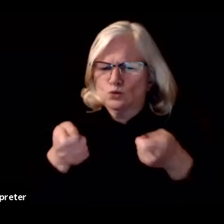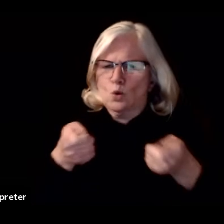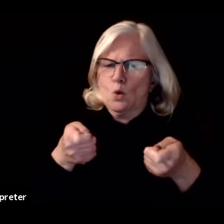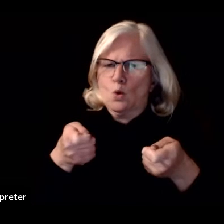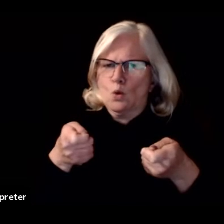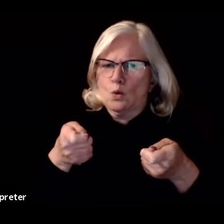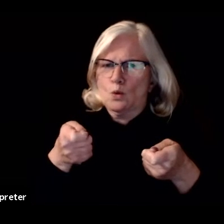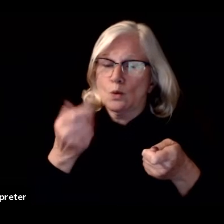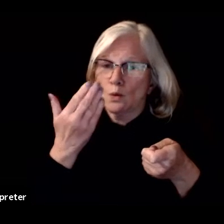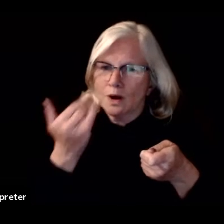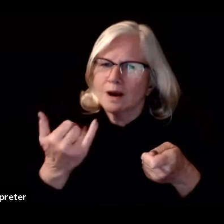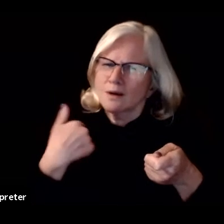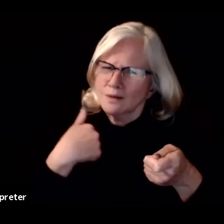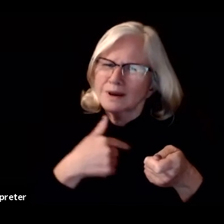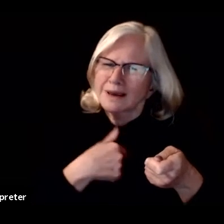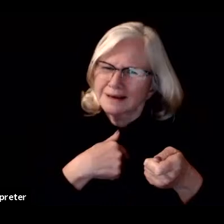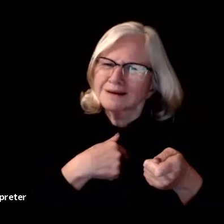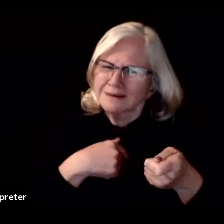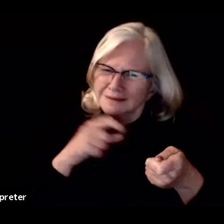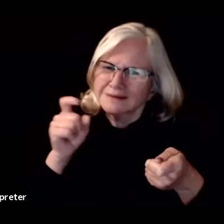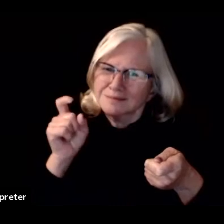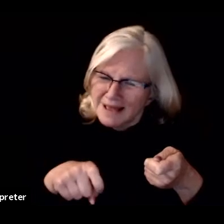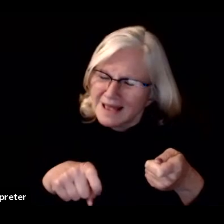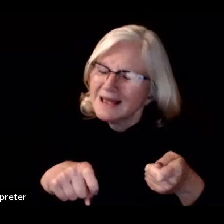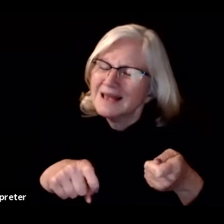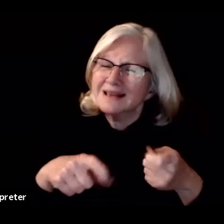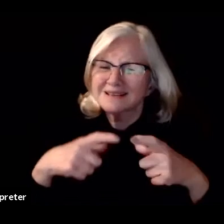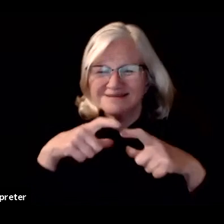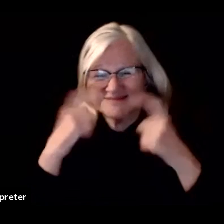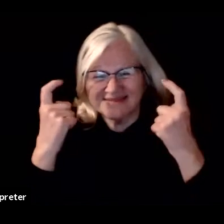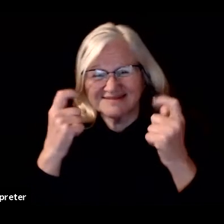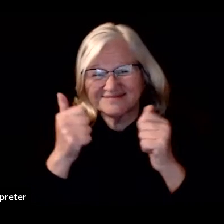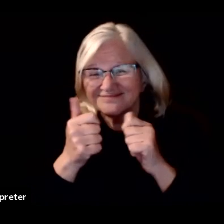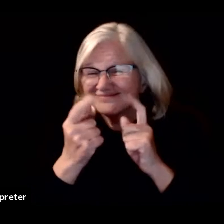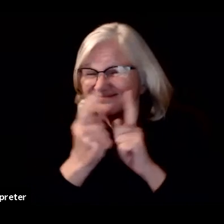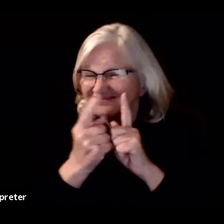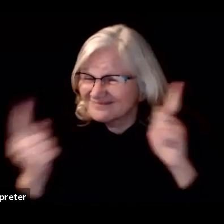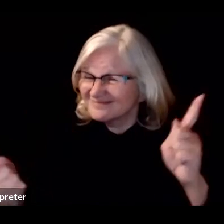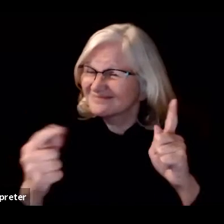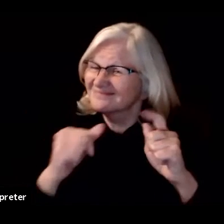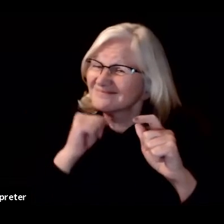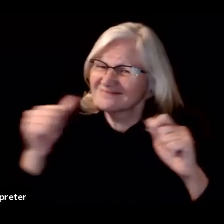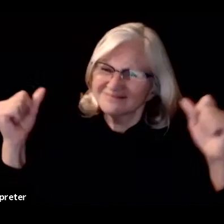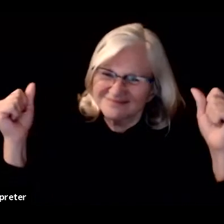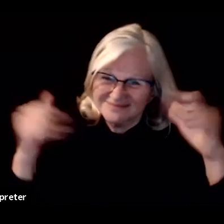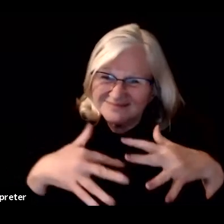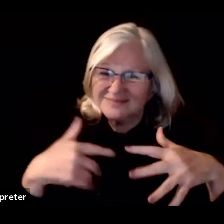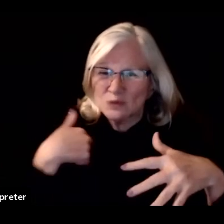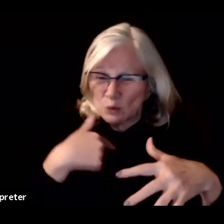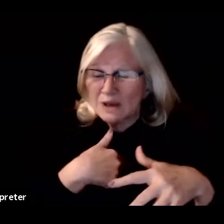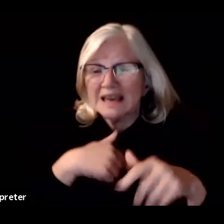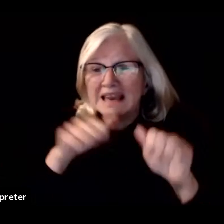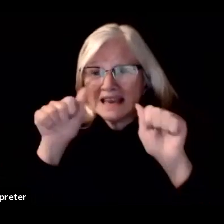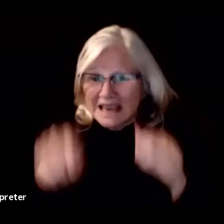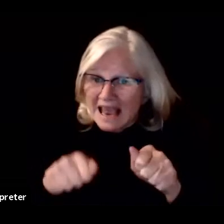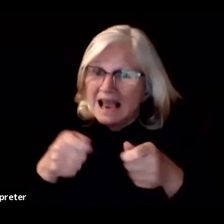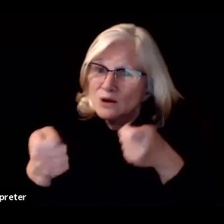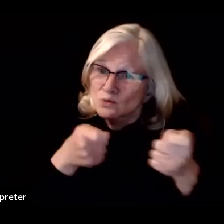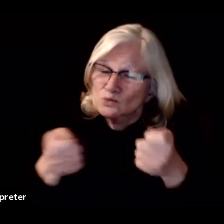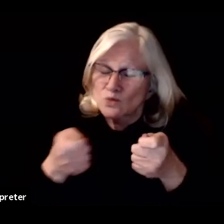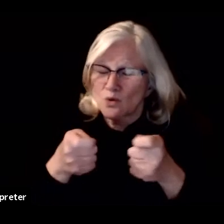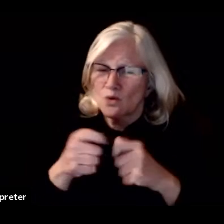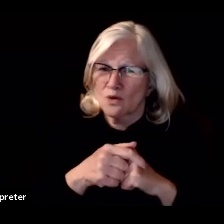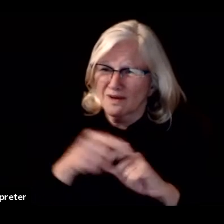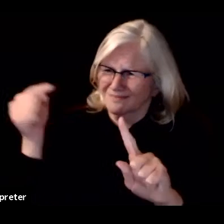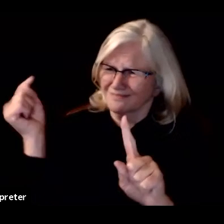these measures that are in our control more seriously. And yes, it's certainly desirable to keep patients as close